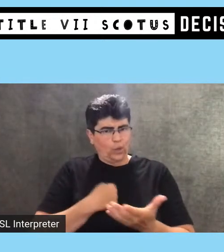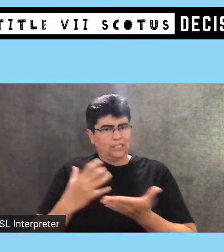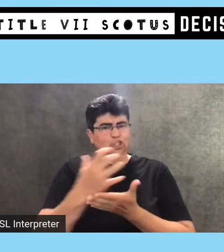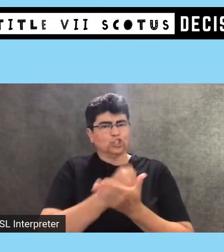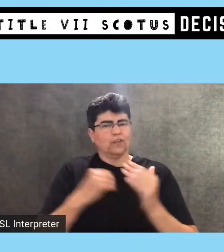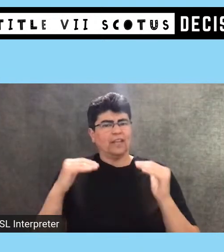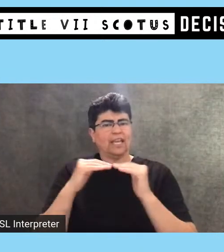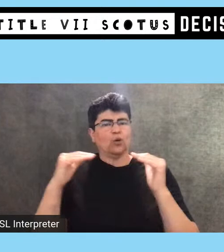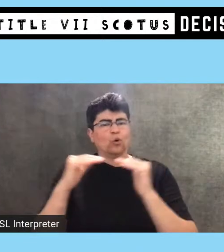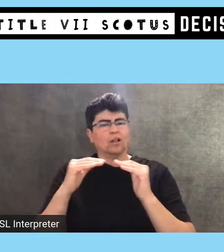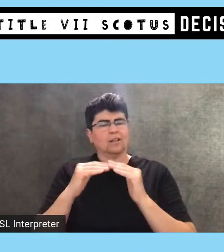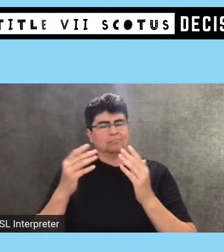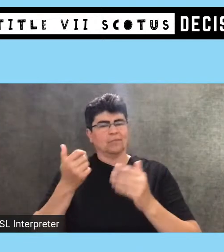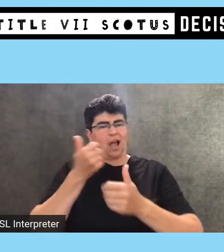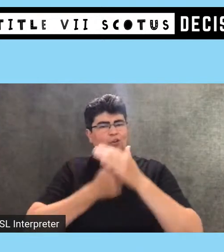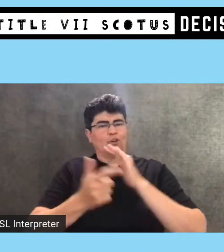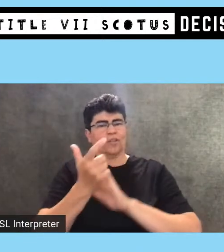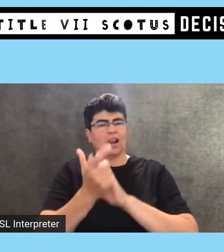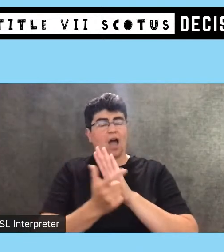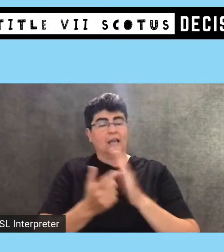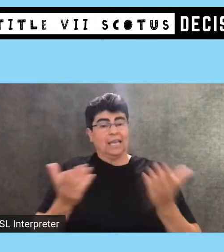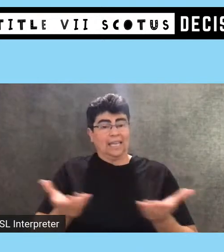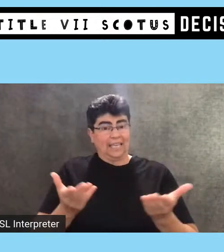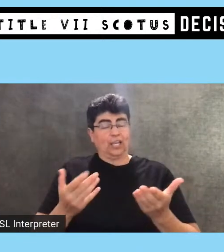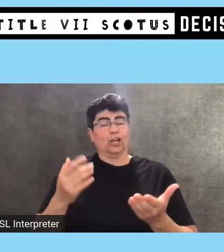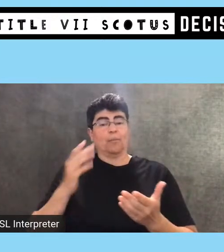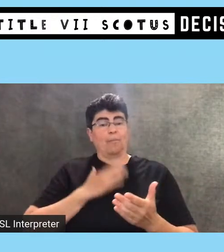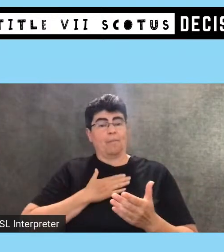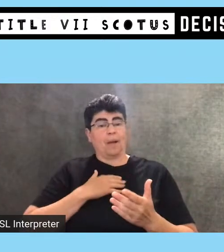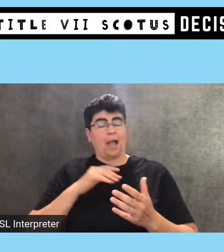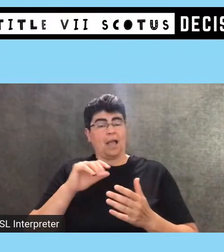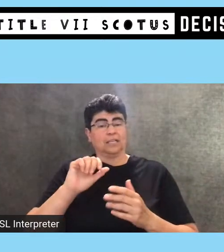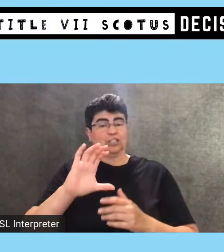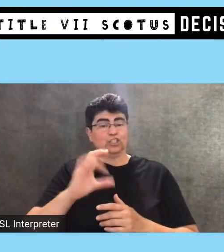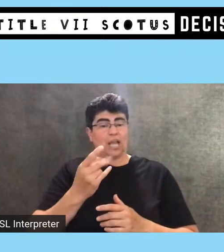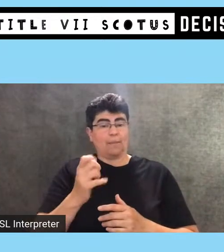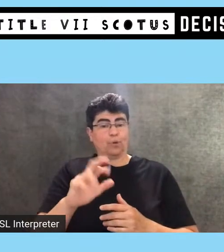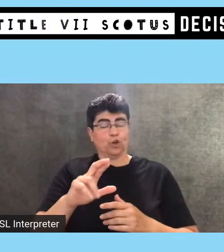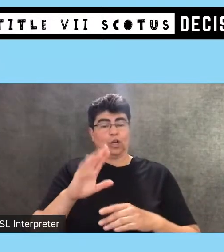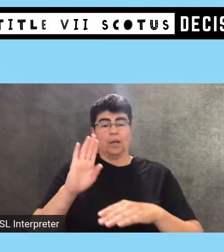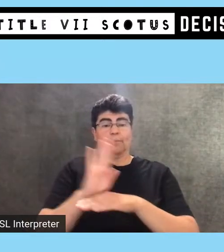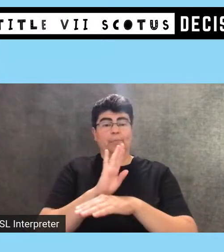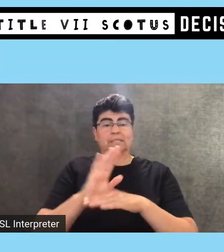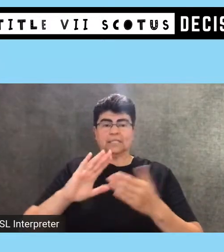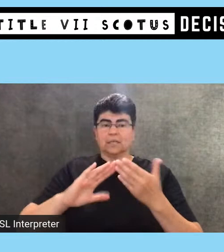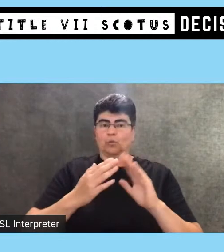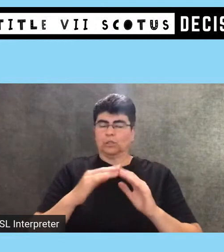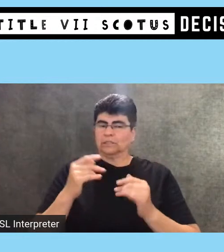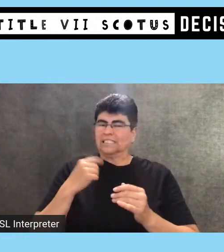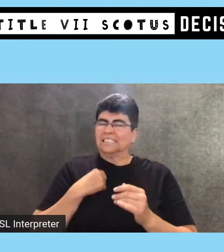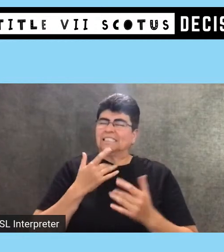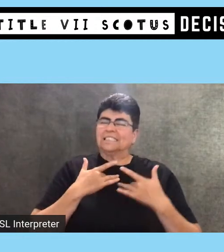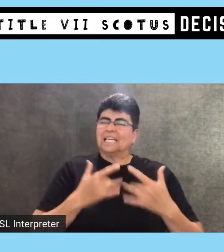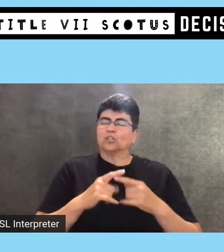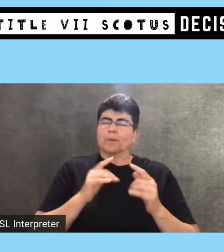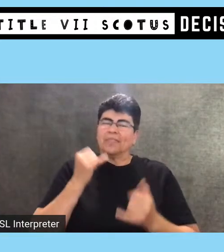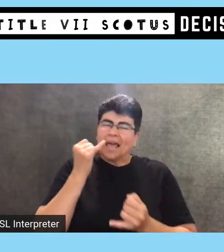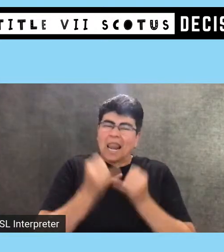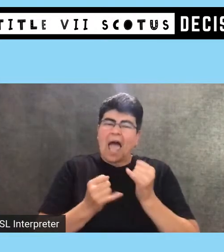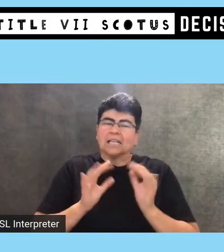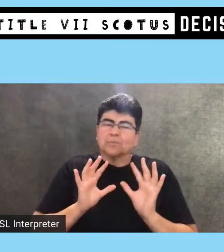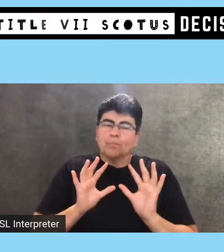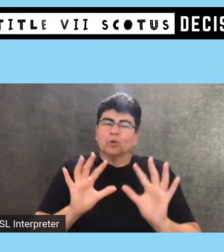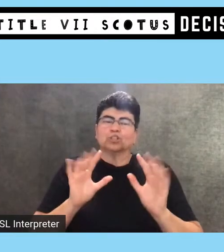law. Here at the Chamber, we know that the business community has often been the last little push to change public